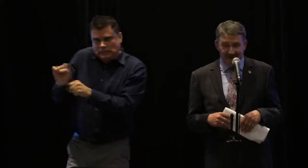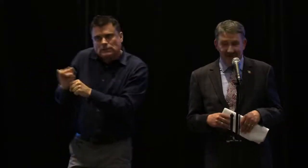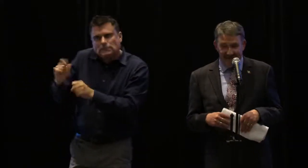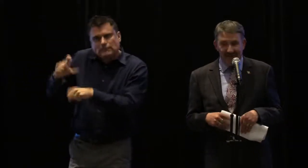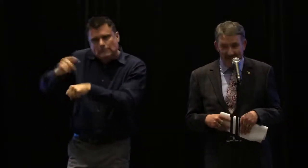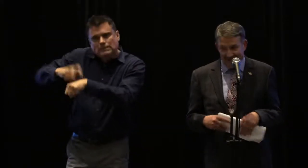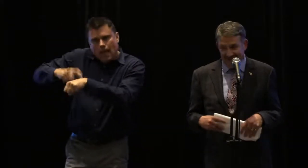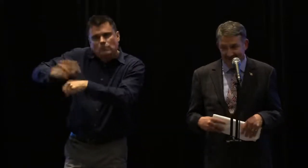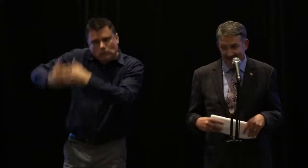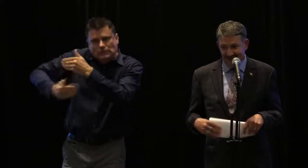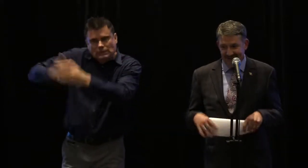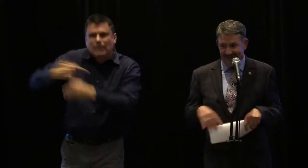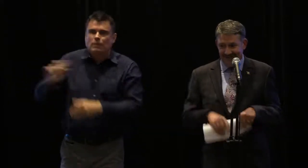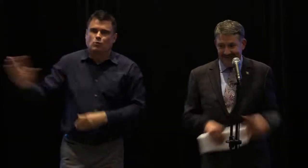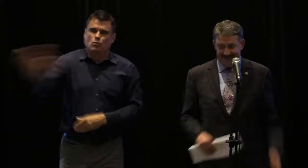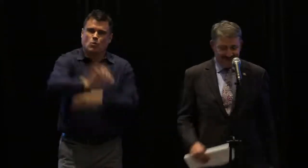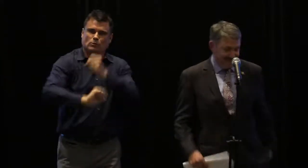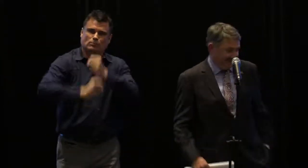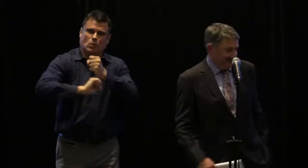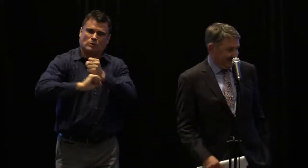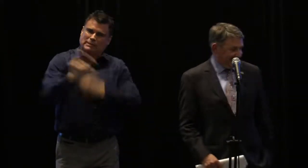thank you very, very much.